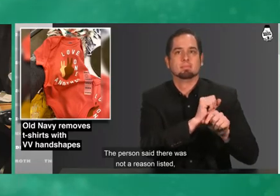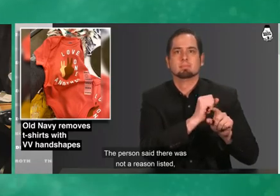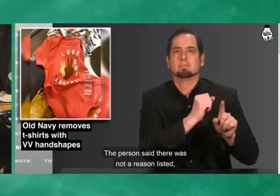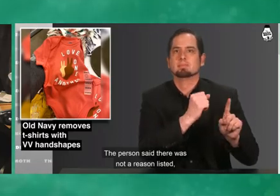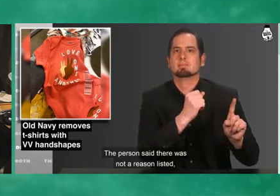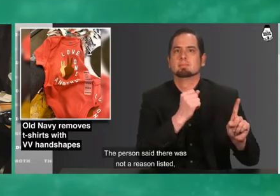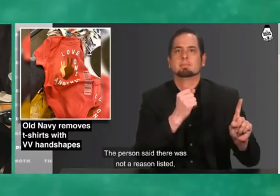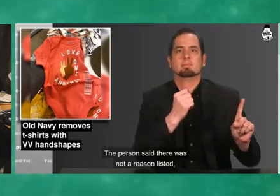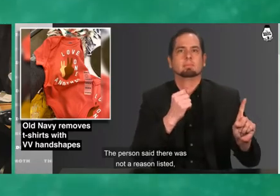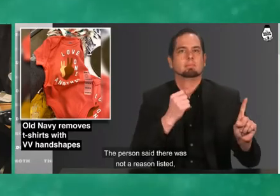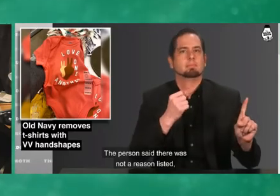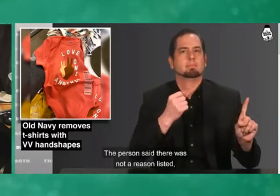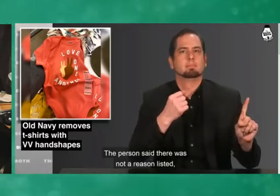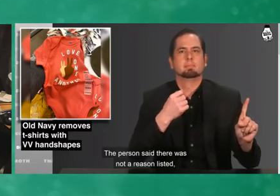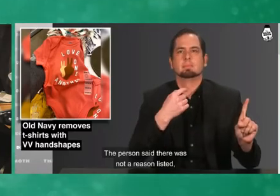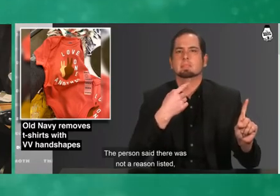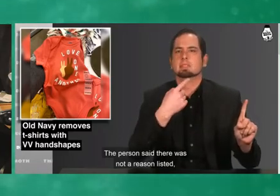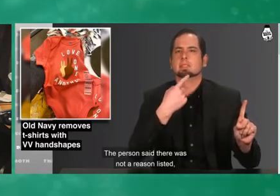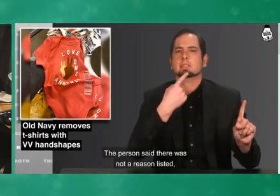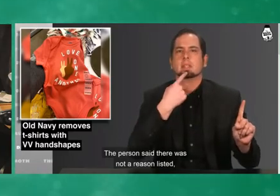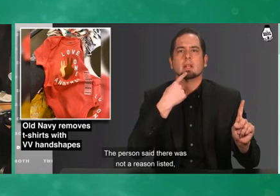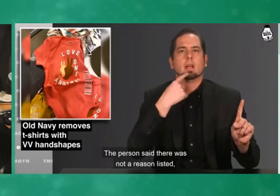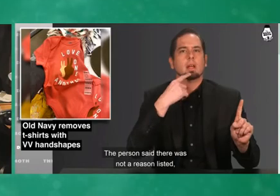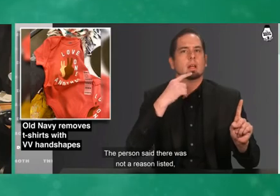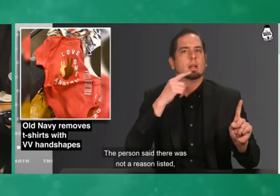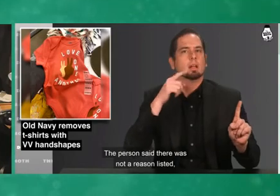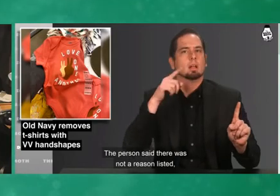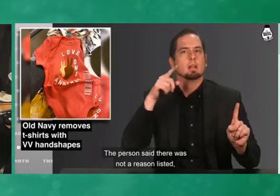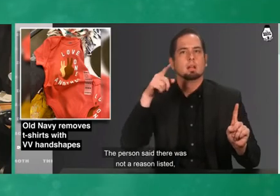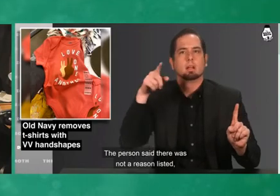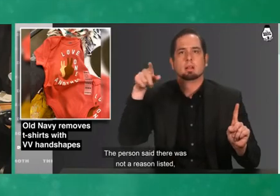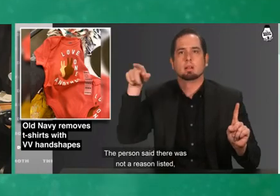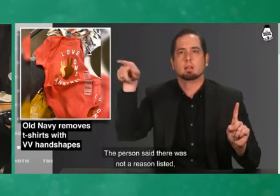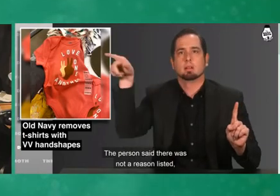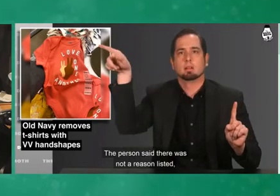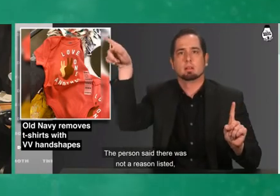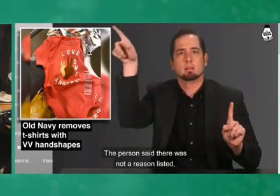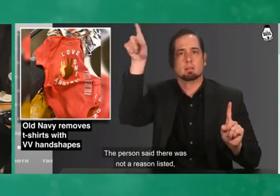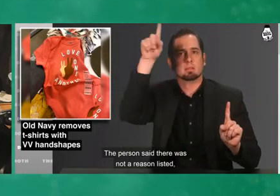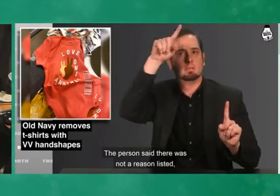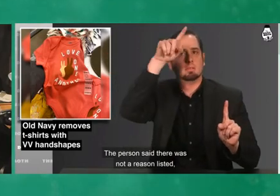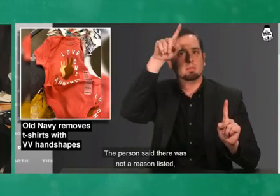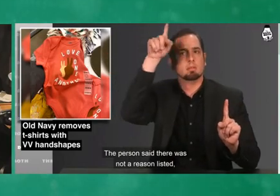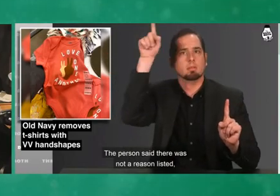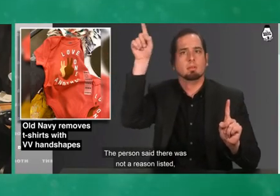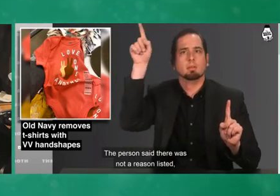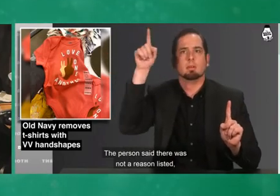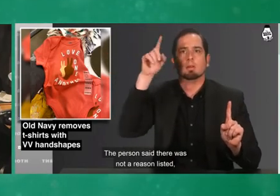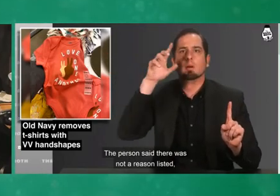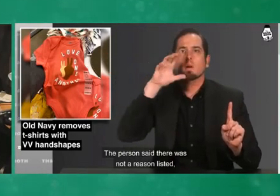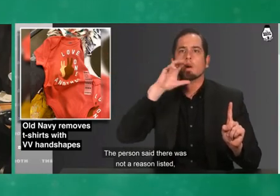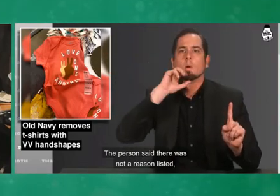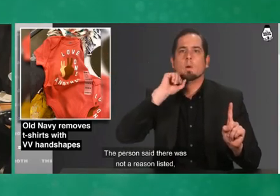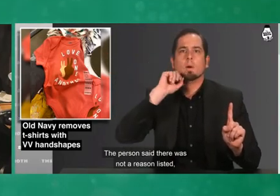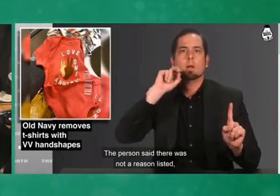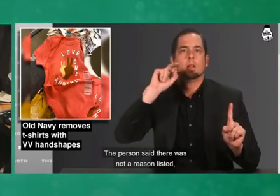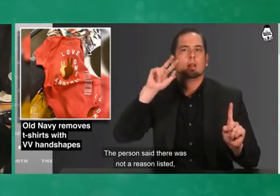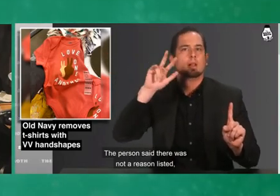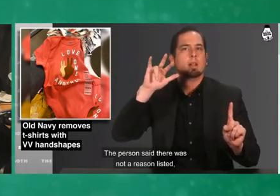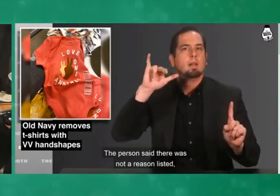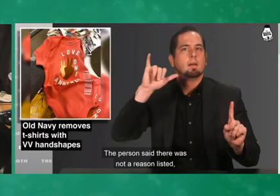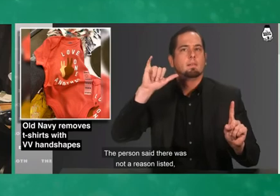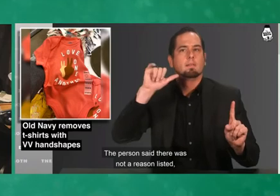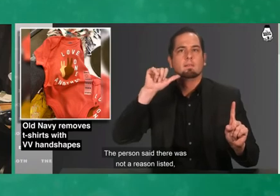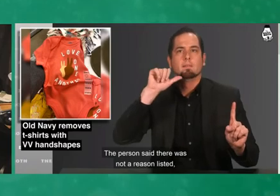works at Old Navy, she said, you know, everybody at top,